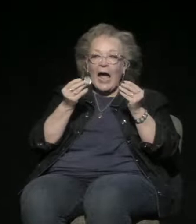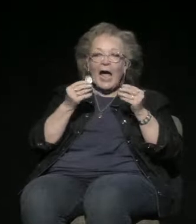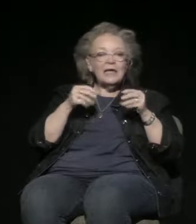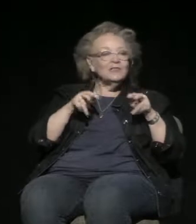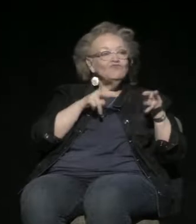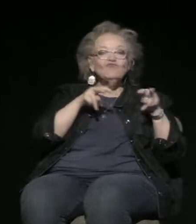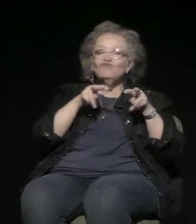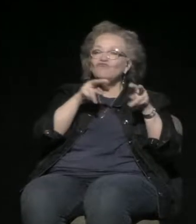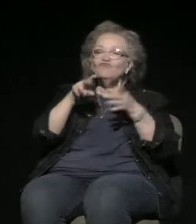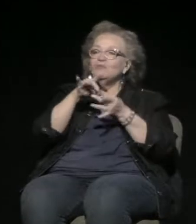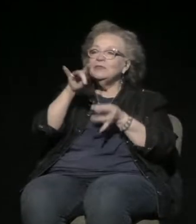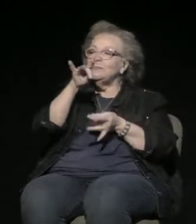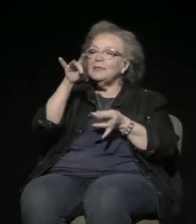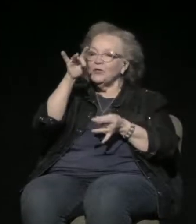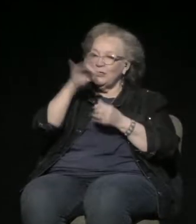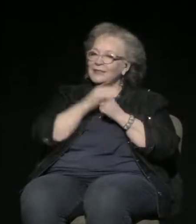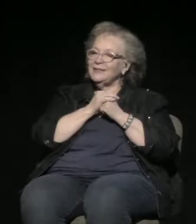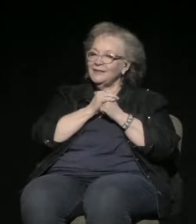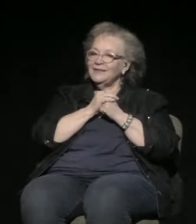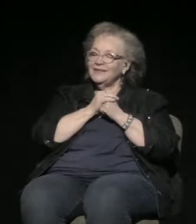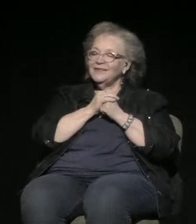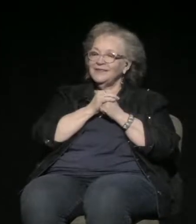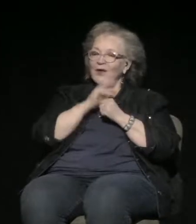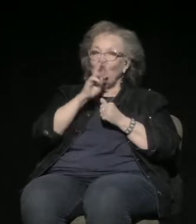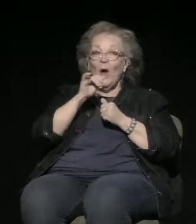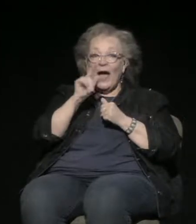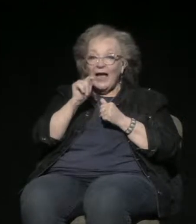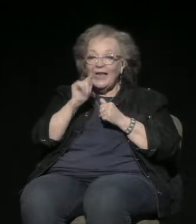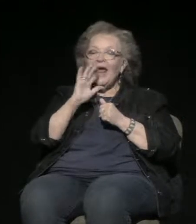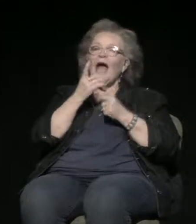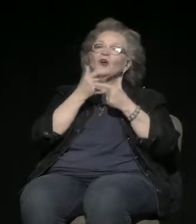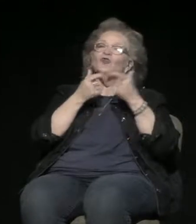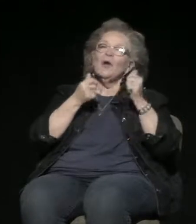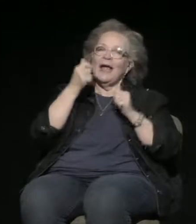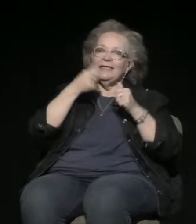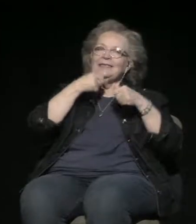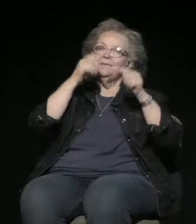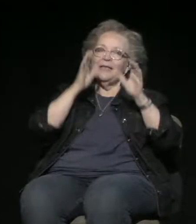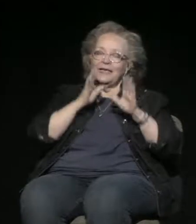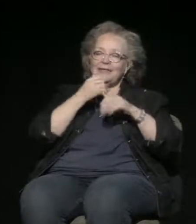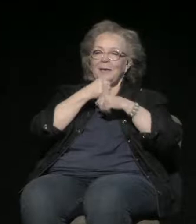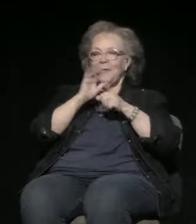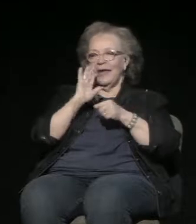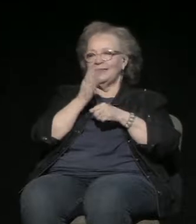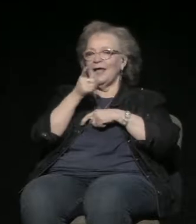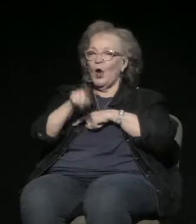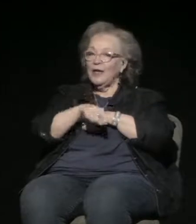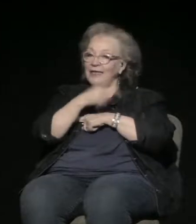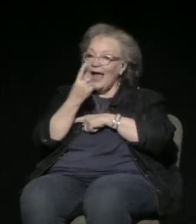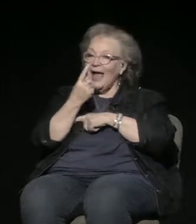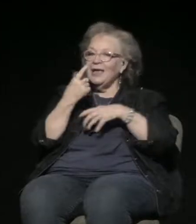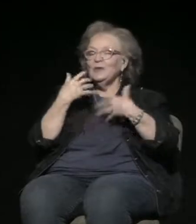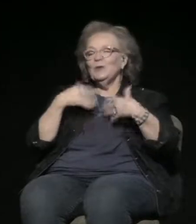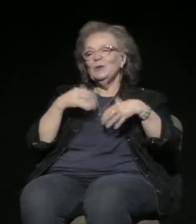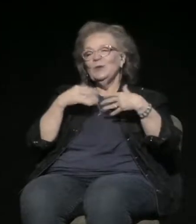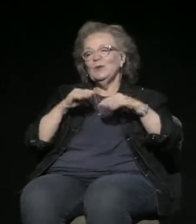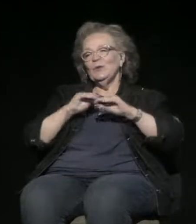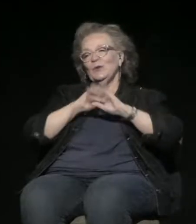an adventurous spirit And Wyatt is our greatest blessing And makes our day so much brighter